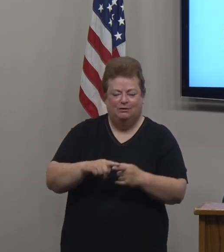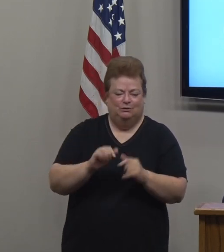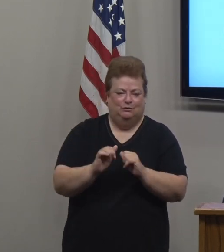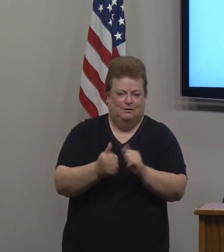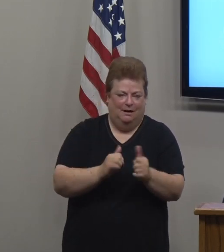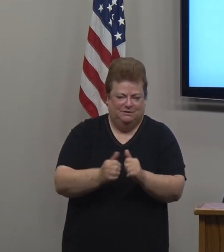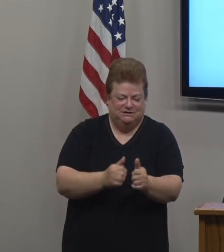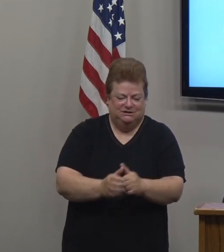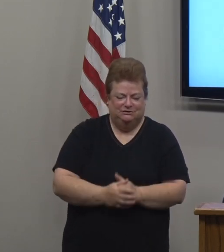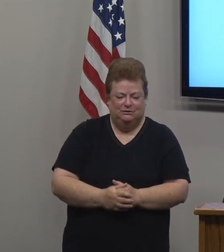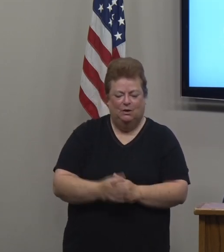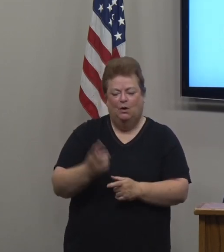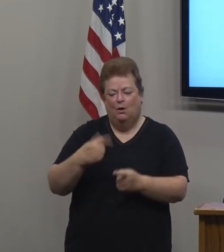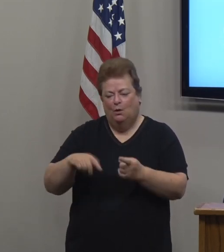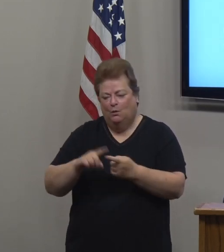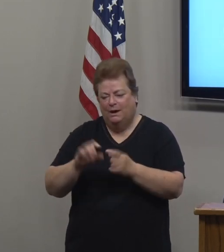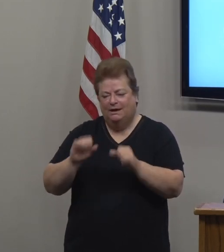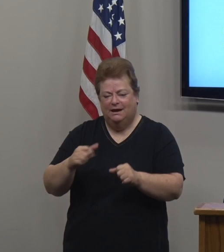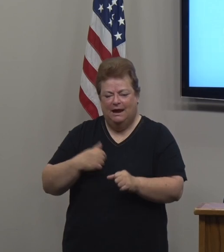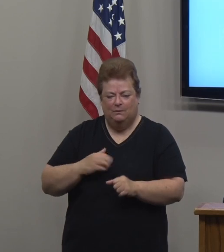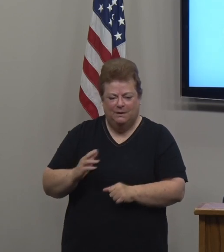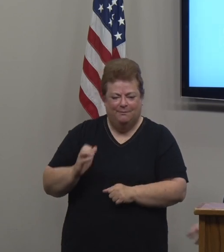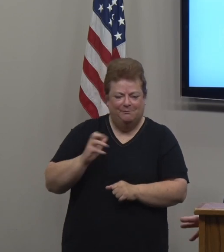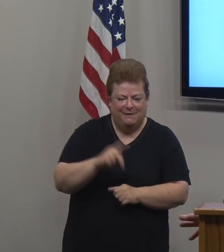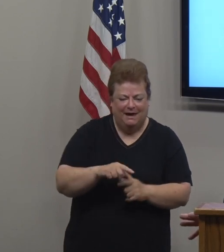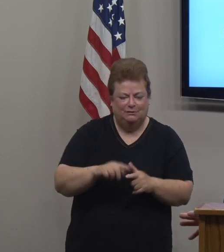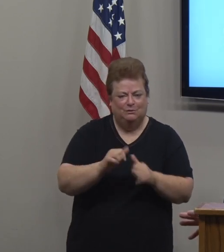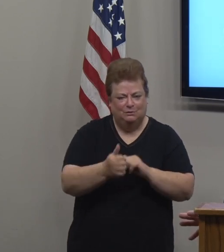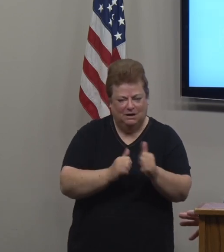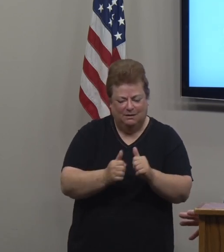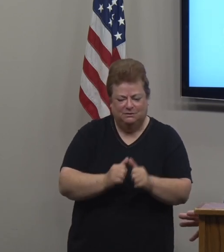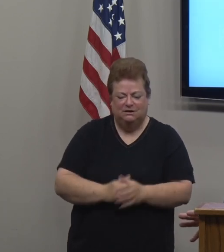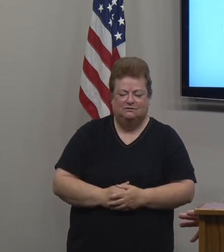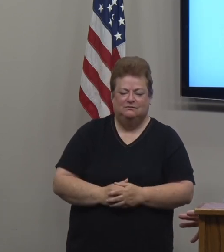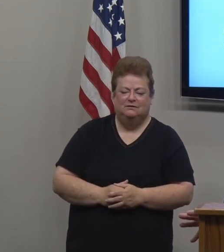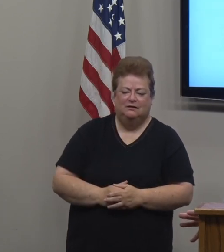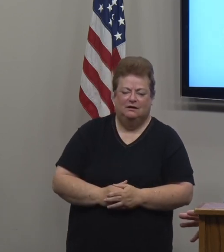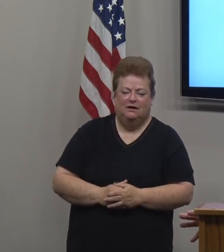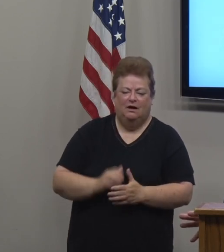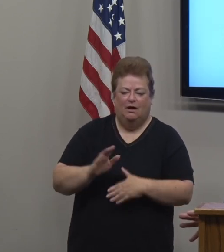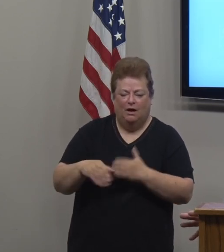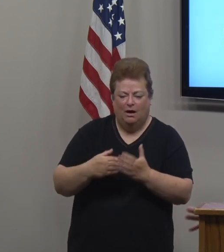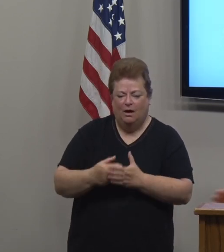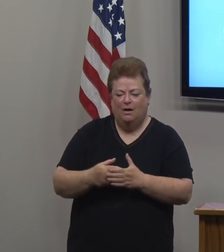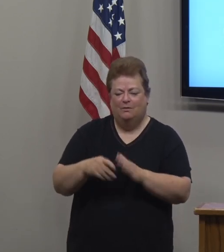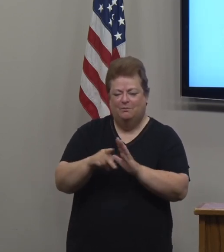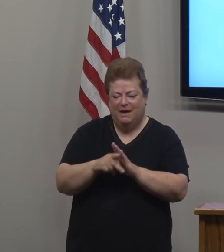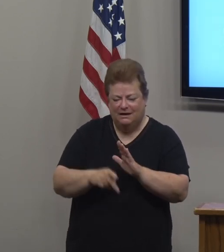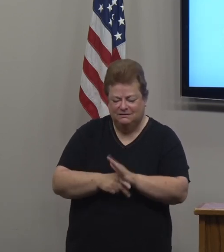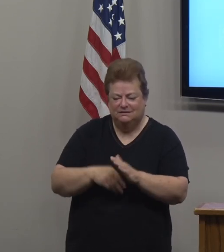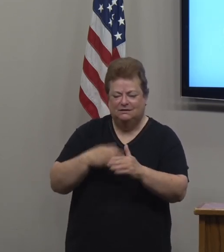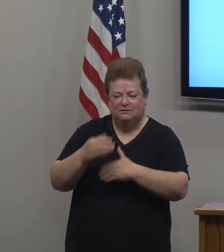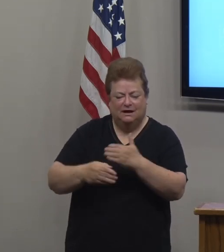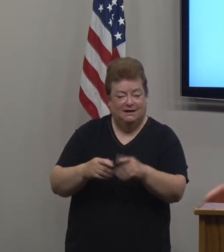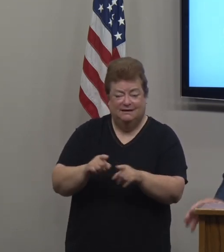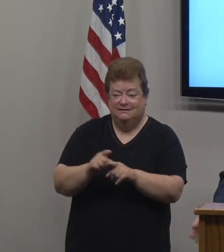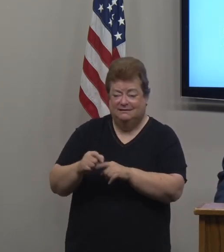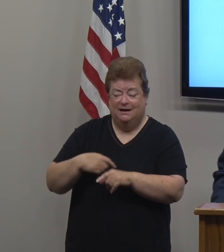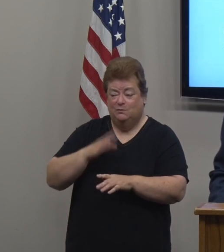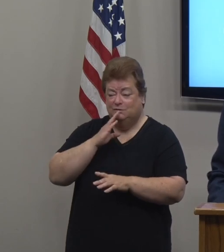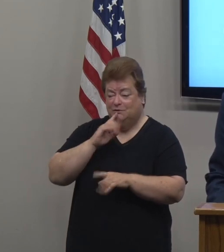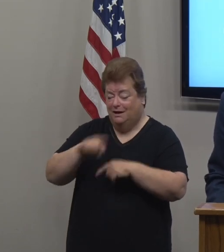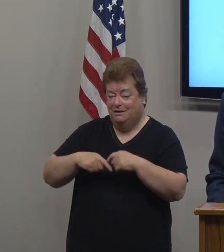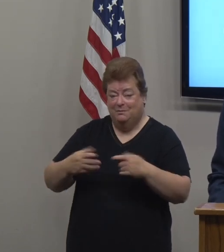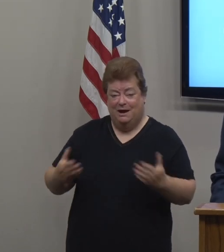competition, when to return to competition, all of the policies and protocols and procedures, much like we have been talking about